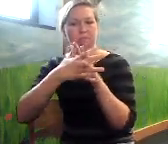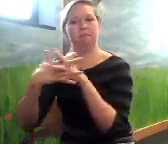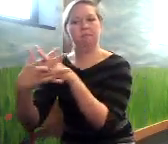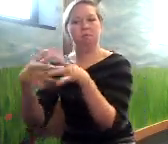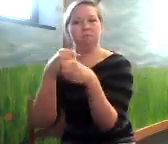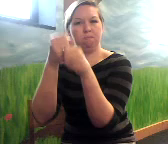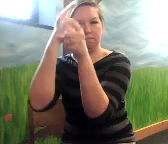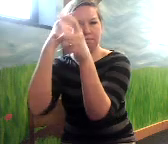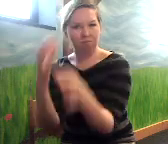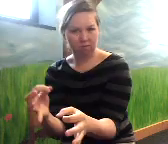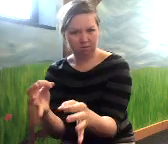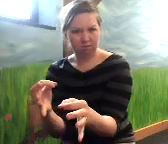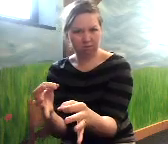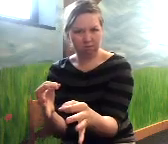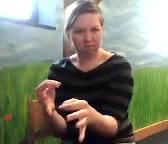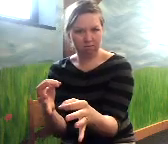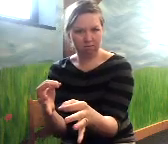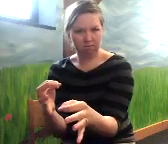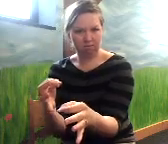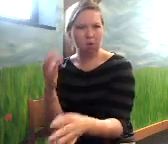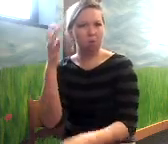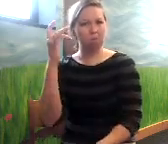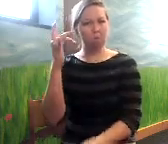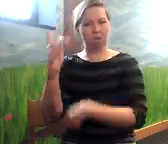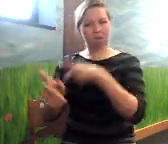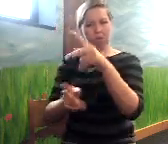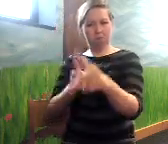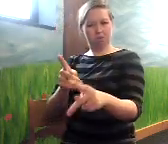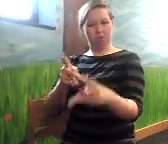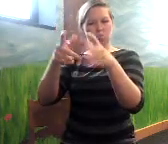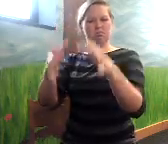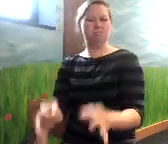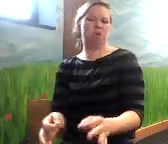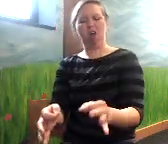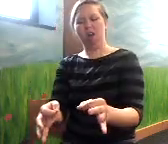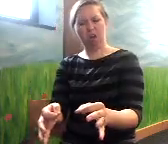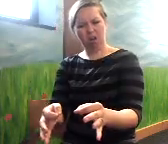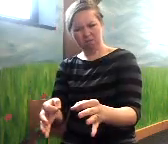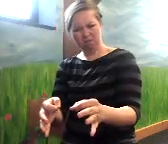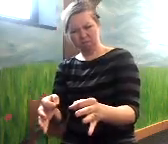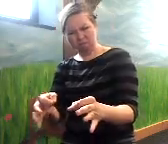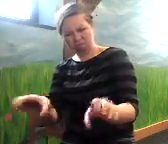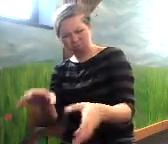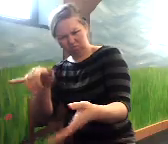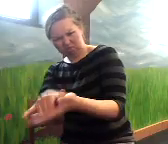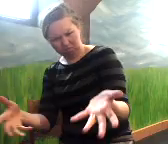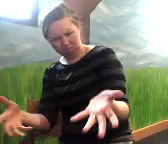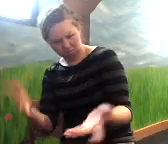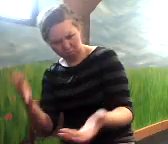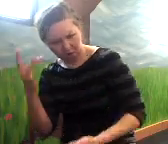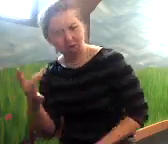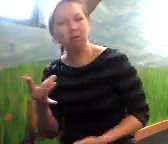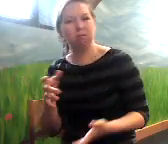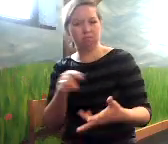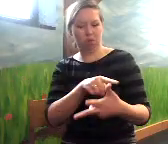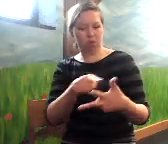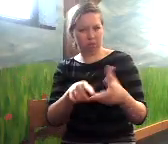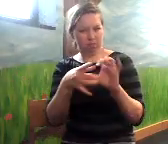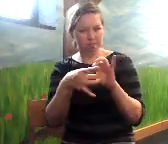decision-making, why policymakers chose the course of action that they did along the way.